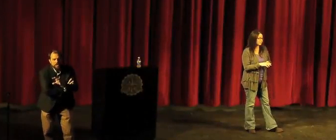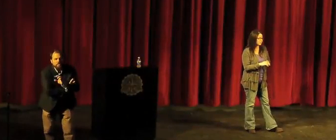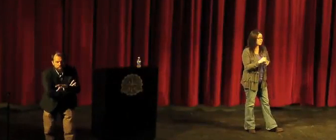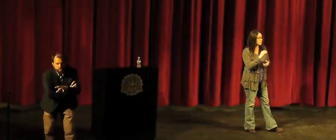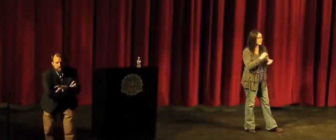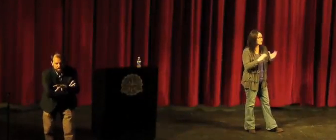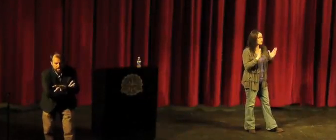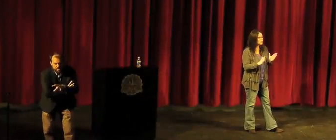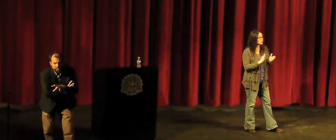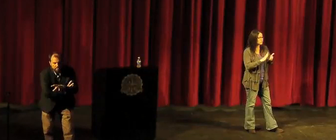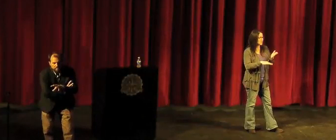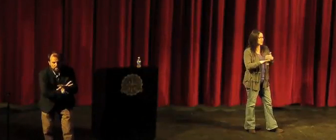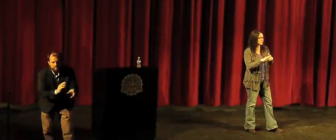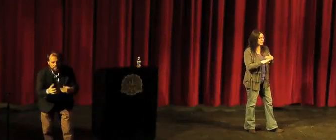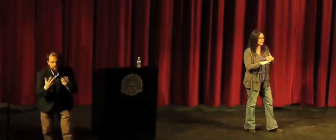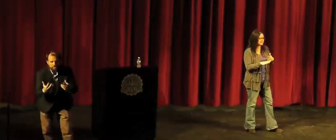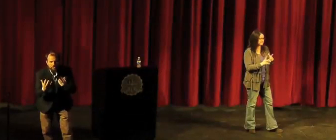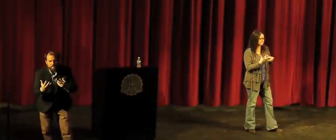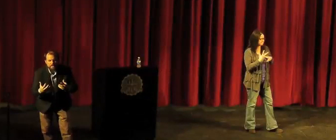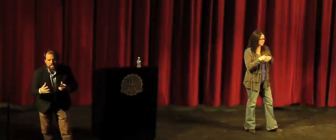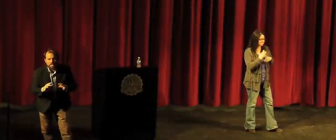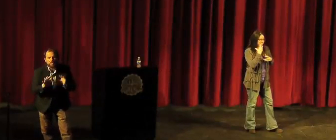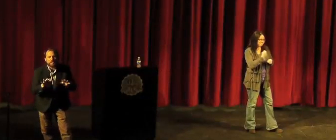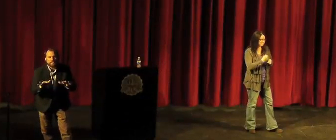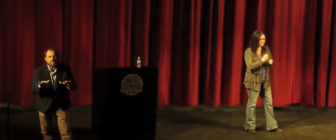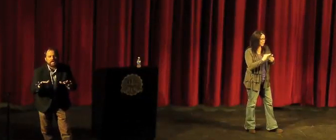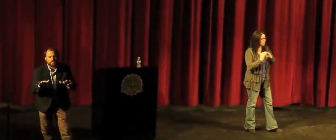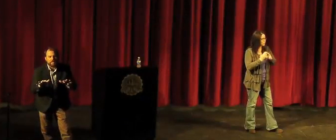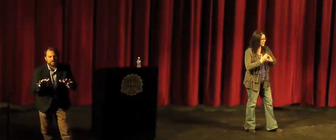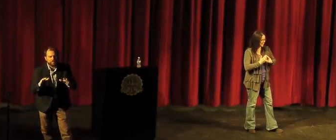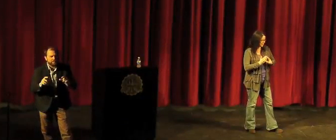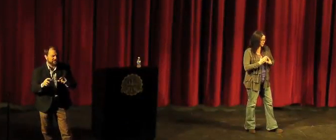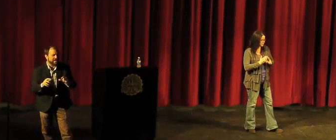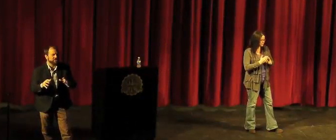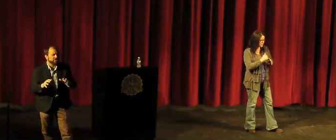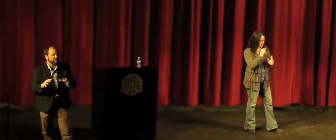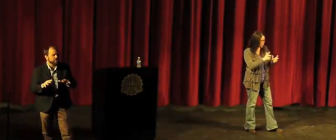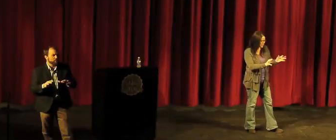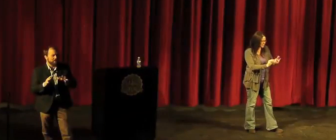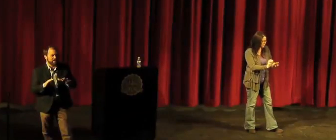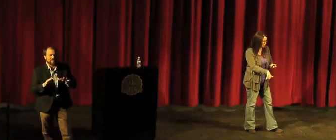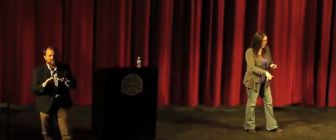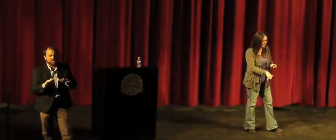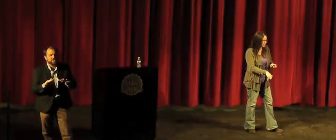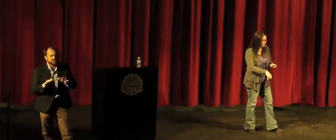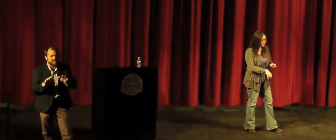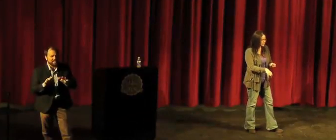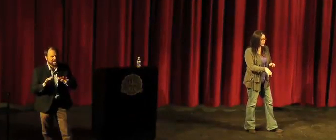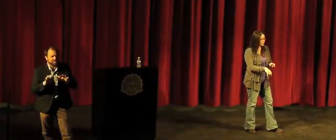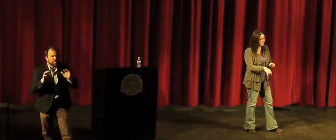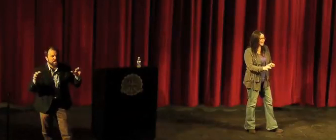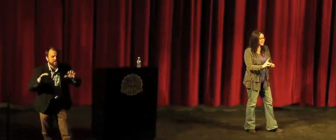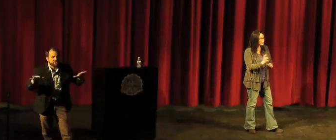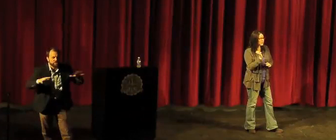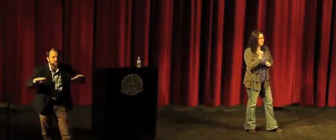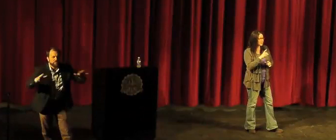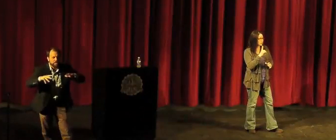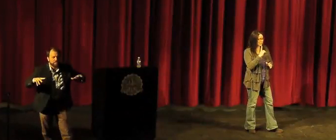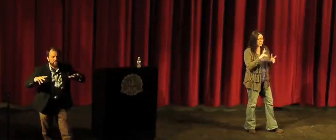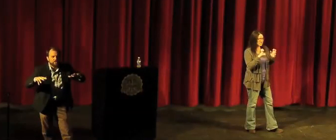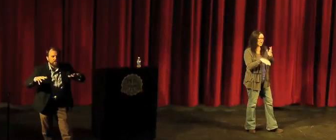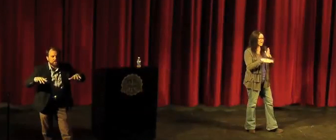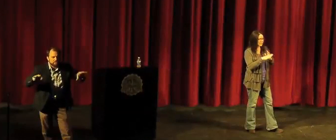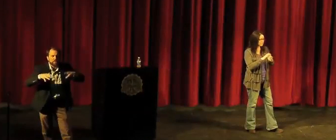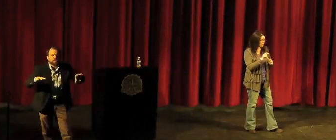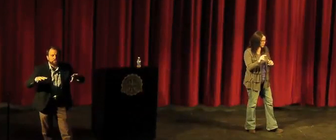incubate community. Do you know what I mean? And so I don't want to discount that. Do you know what I mean? It's actually where evangelicals kind of kick butt in terms